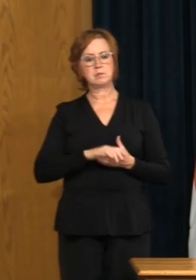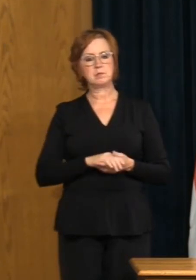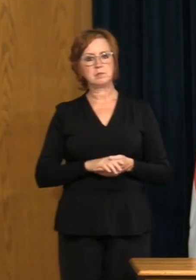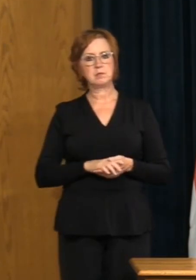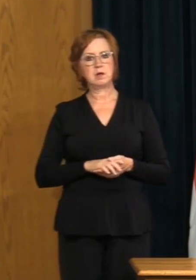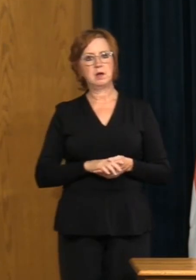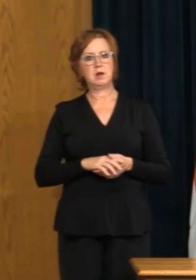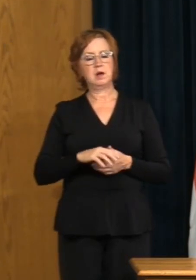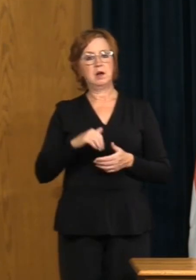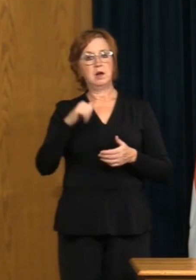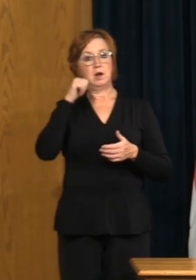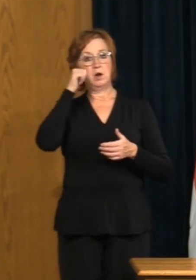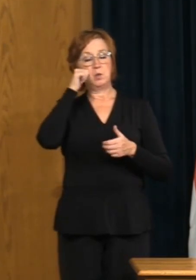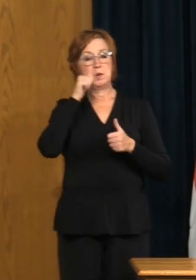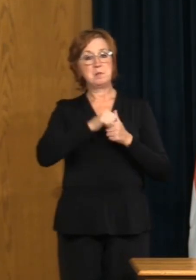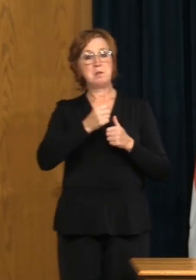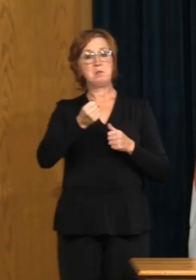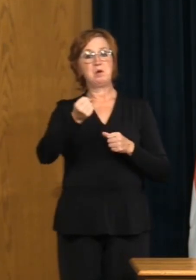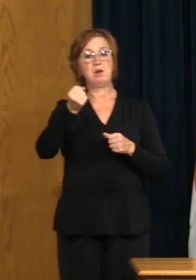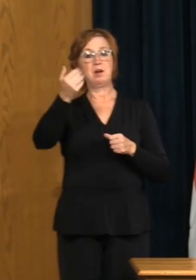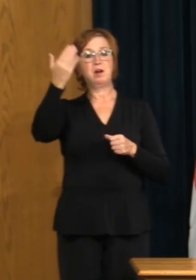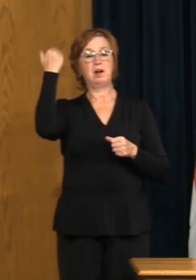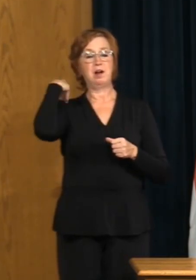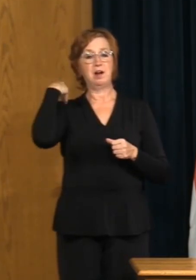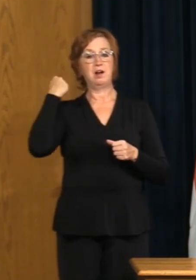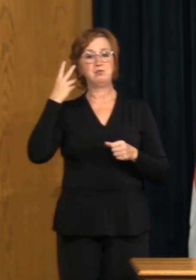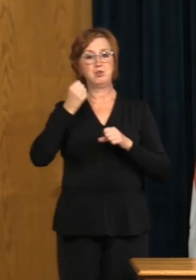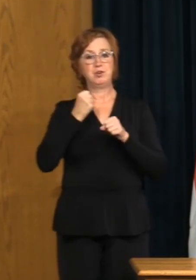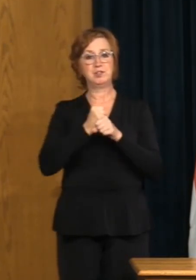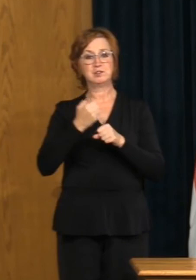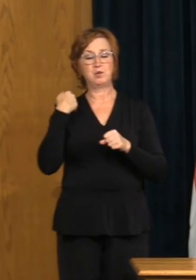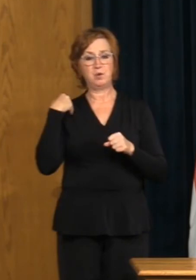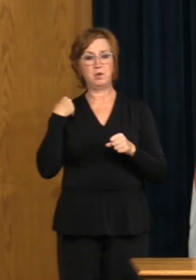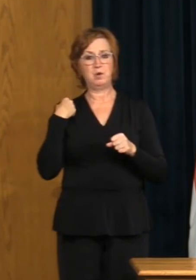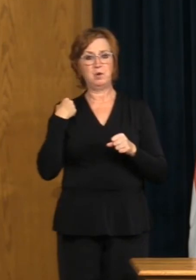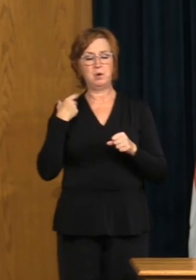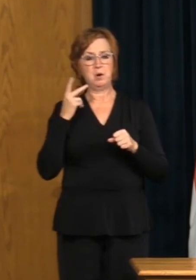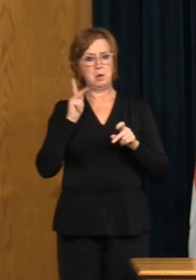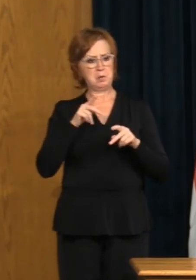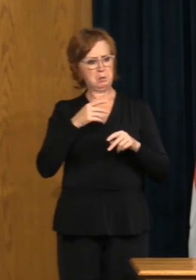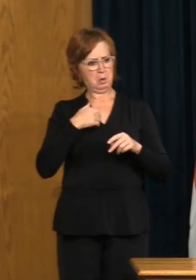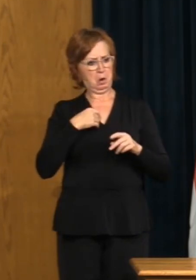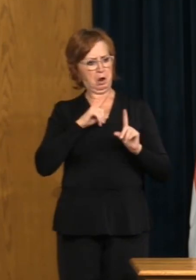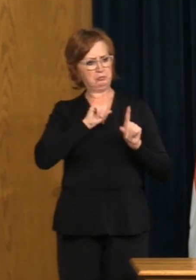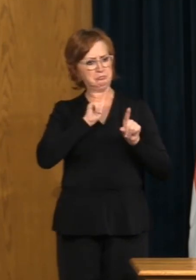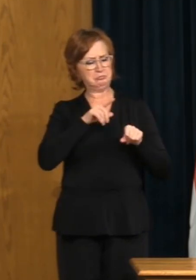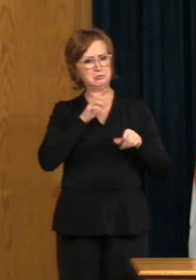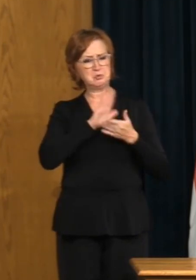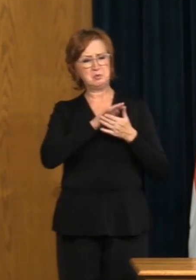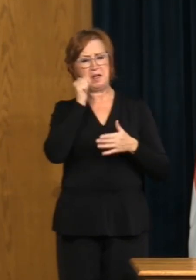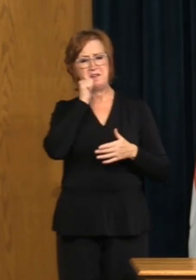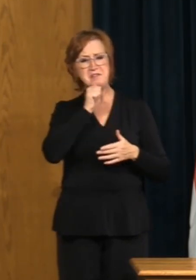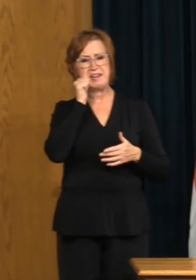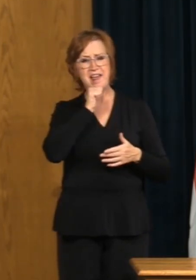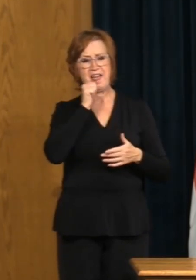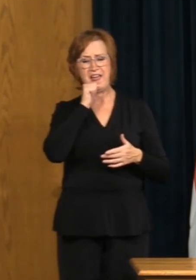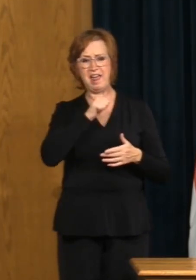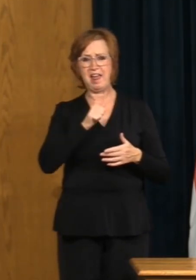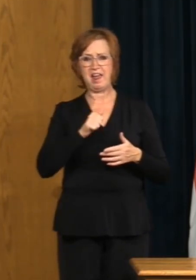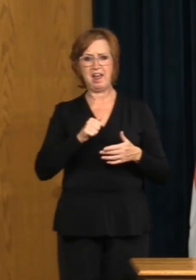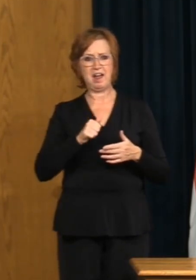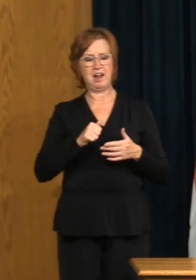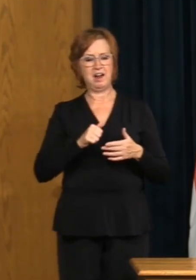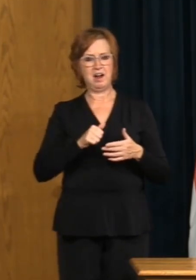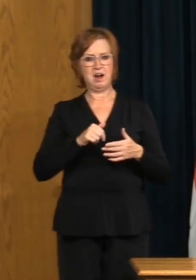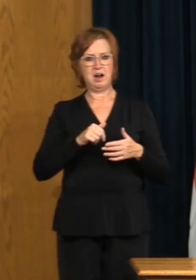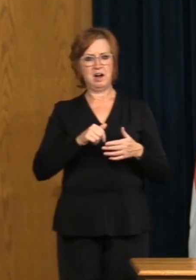of the fact that children may have to stay home several times during the fall and winter because, all of us, and children